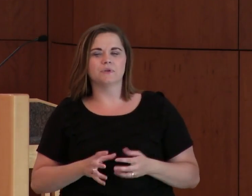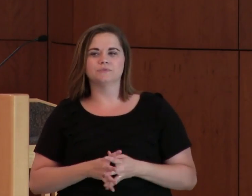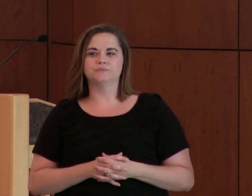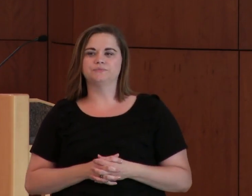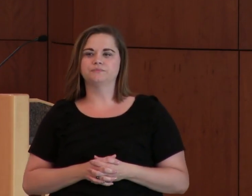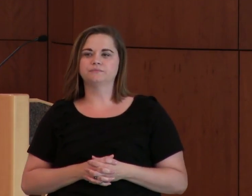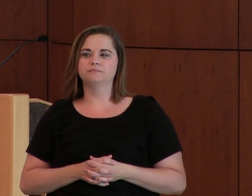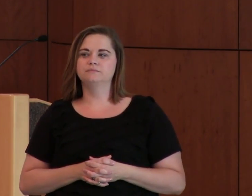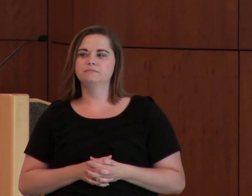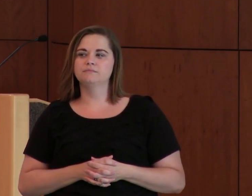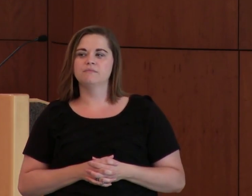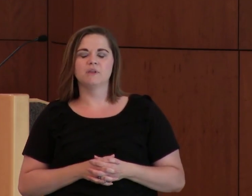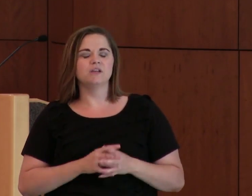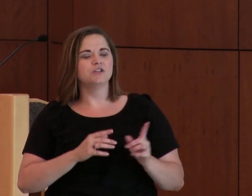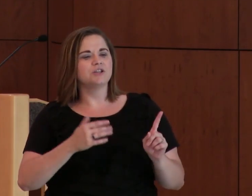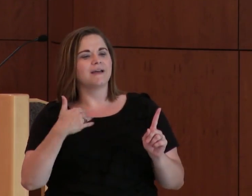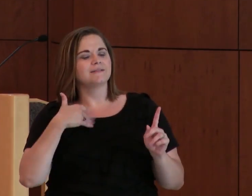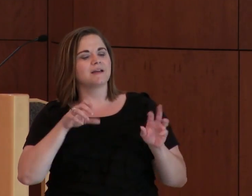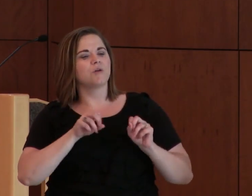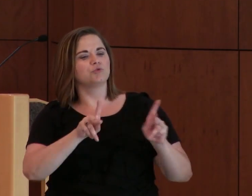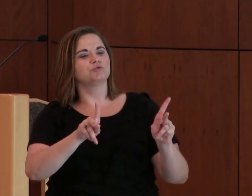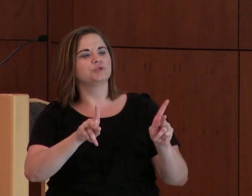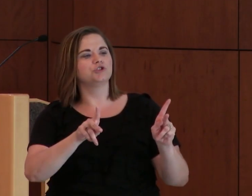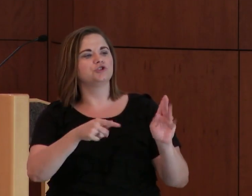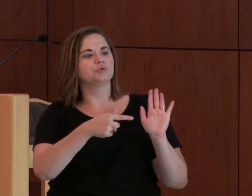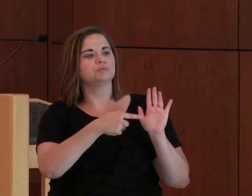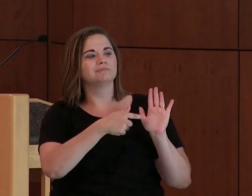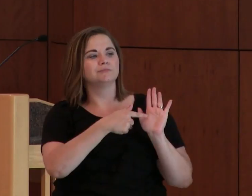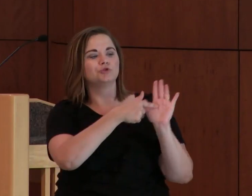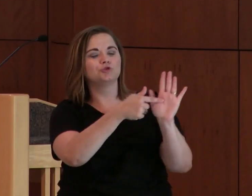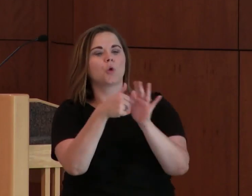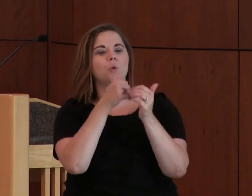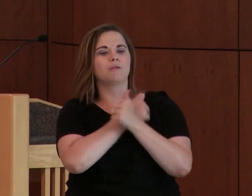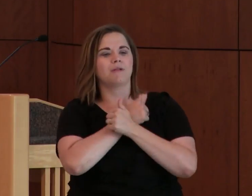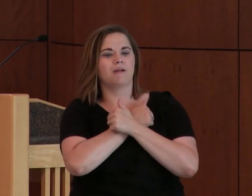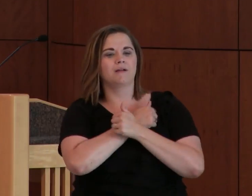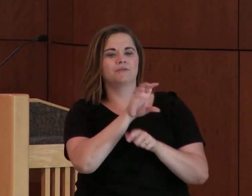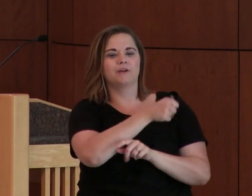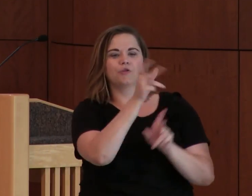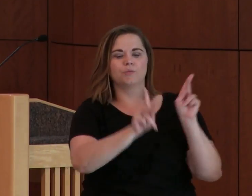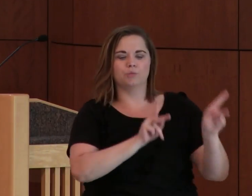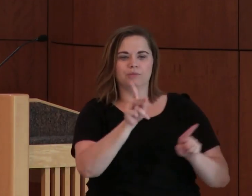and that she's given opportunity to go and to show mercy to others.